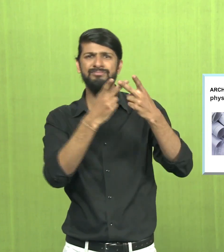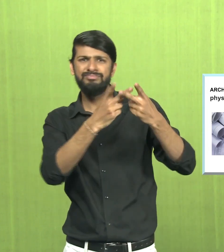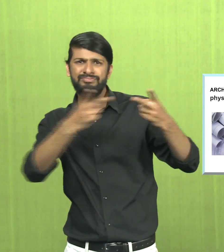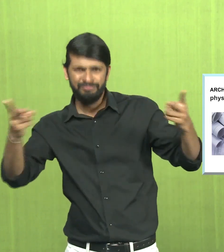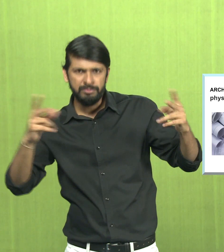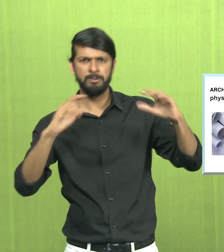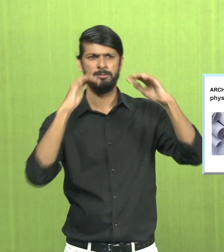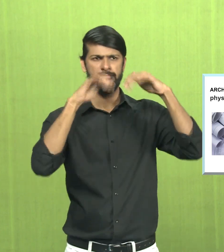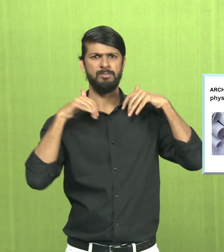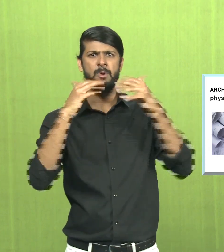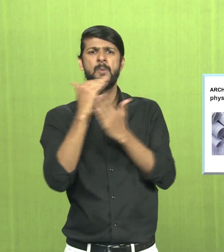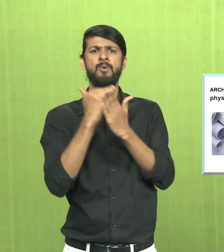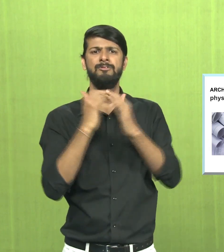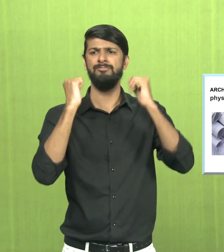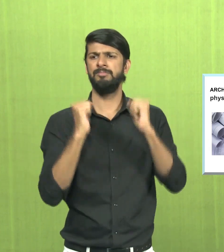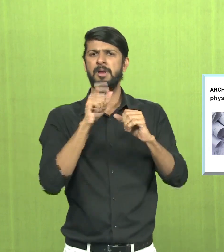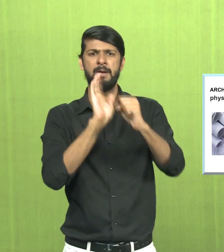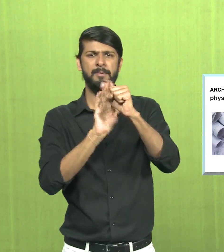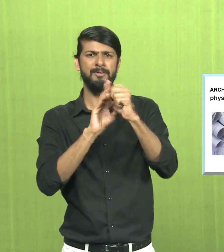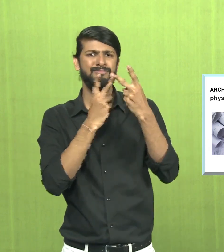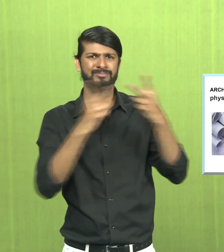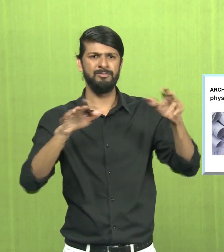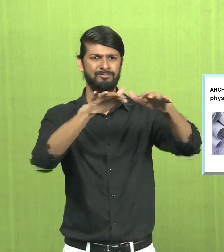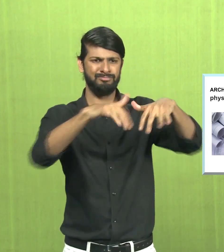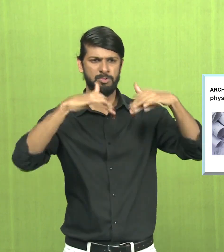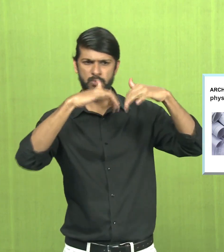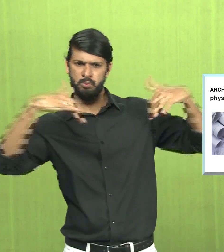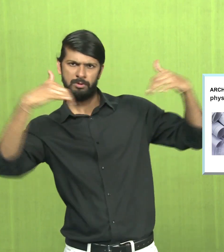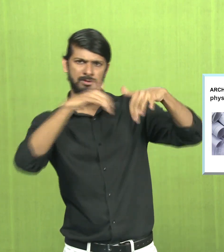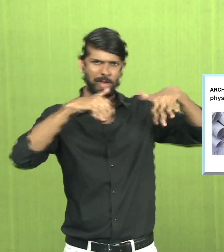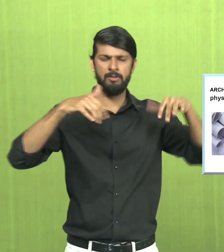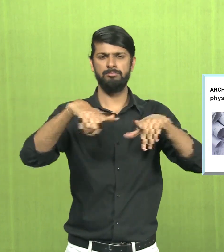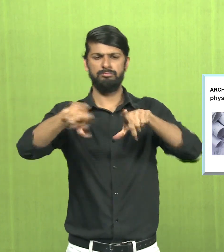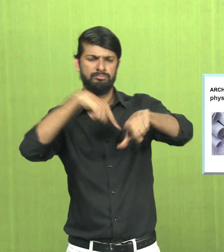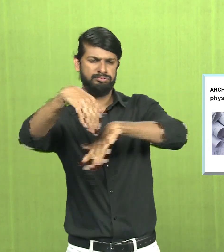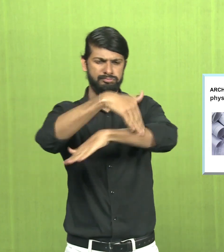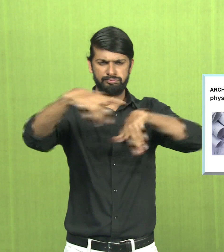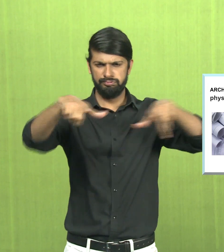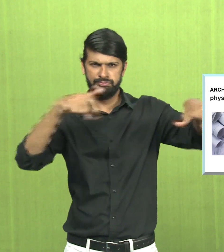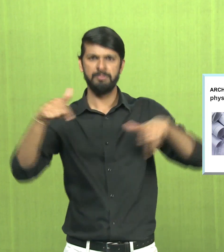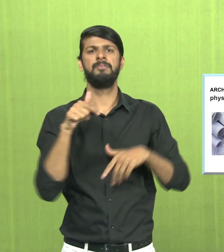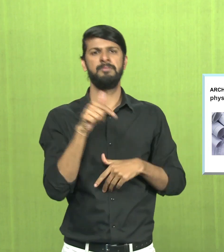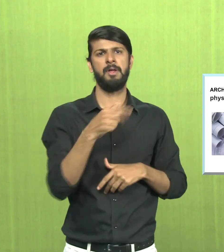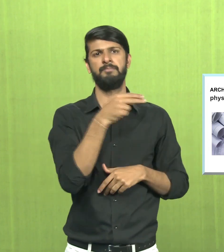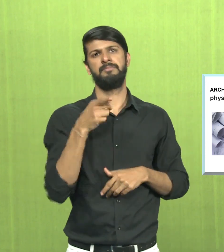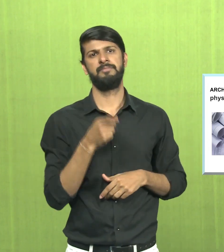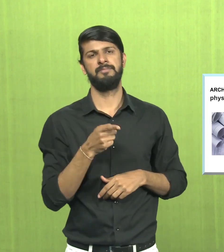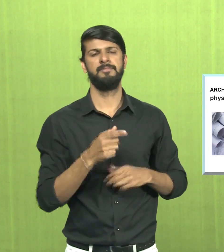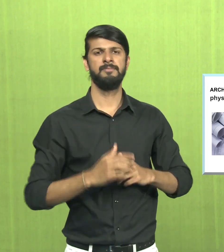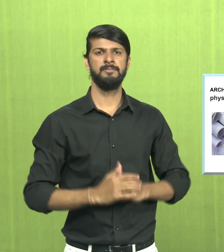Structures could include any and everything. It could be a stadium, it could be a conference hall, whatever it is. The study of the designing